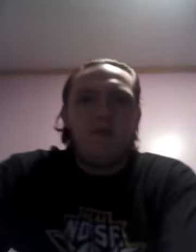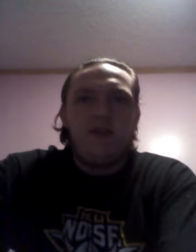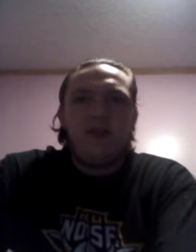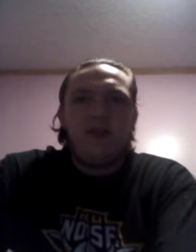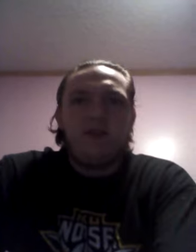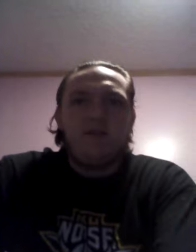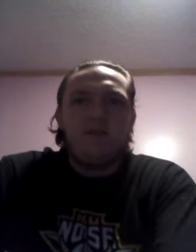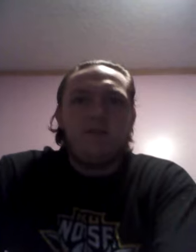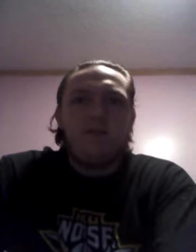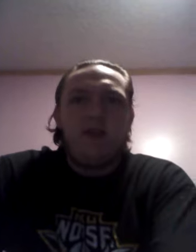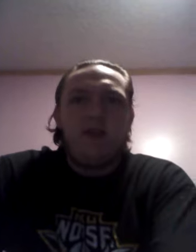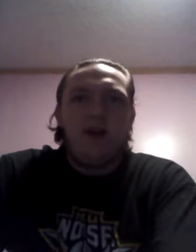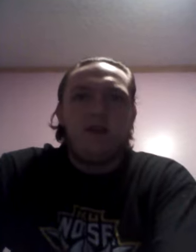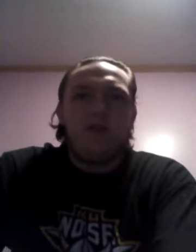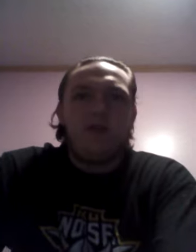Thank you, and good night.